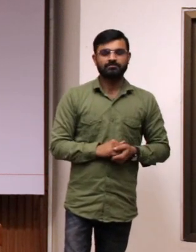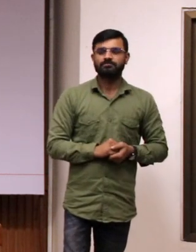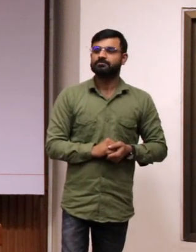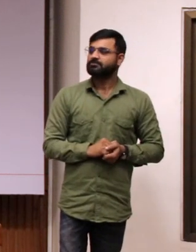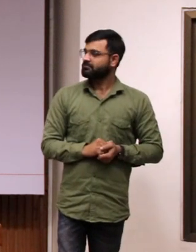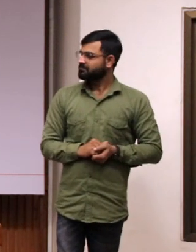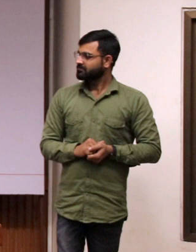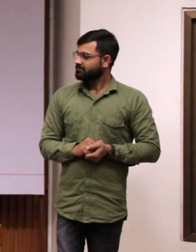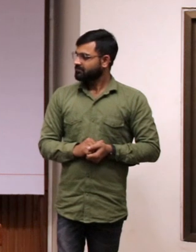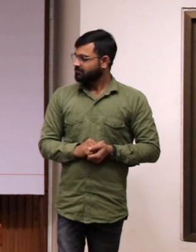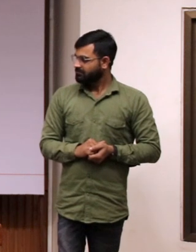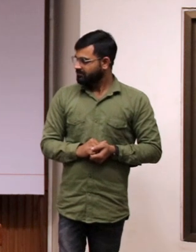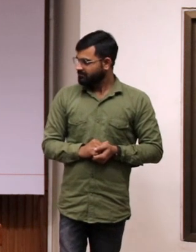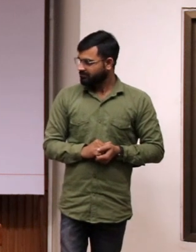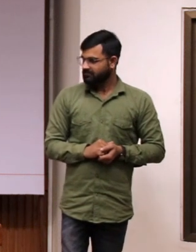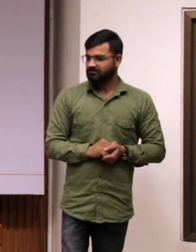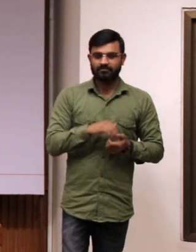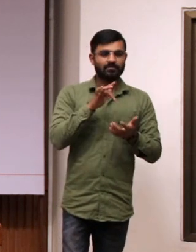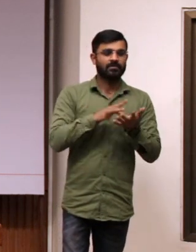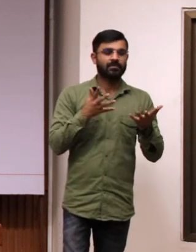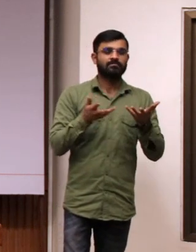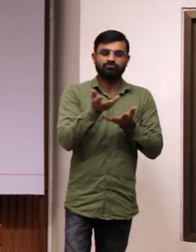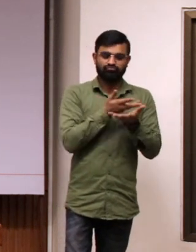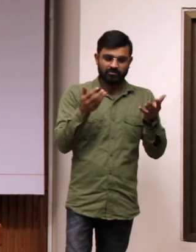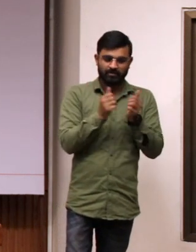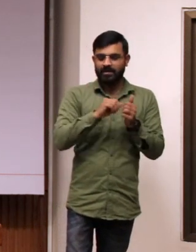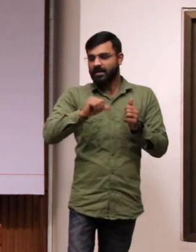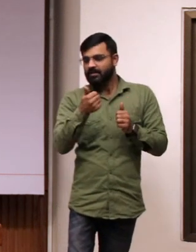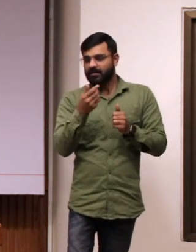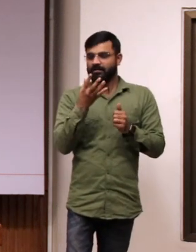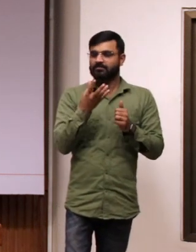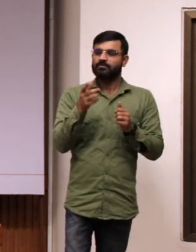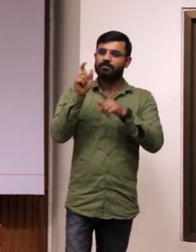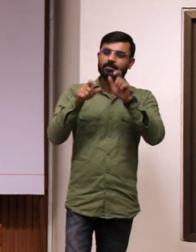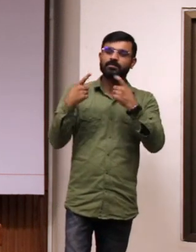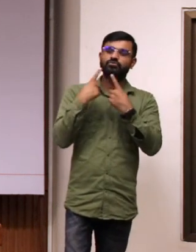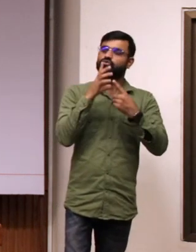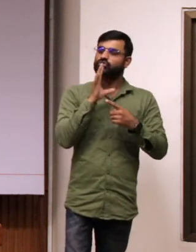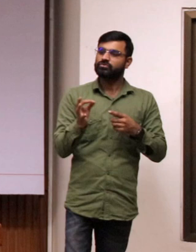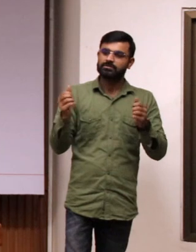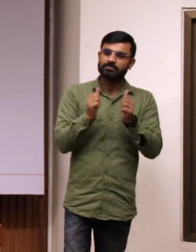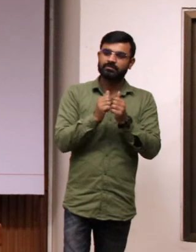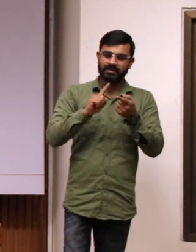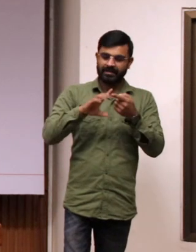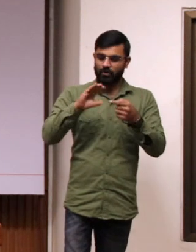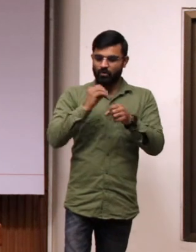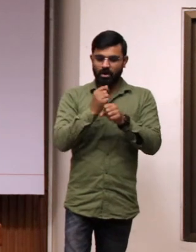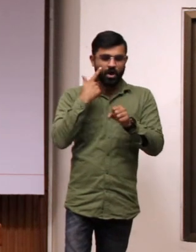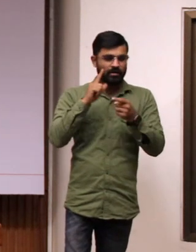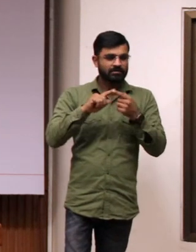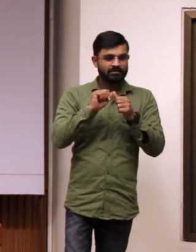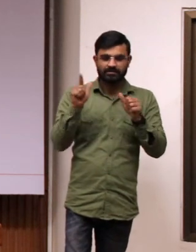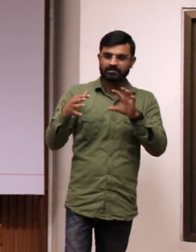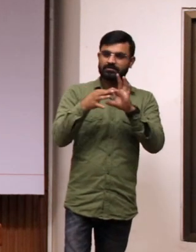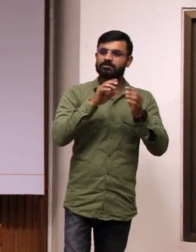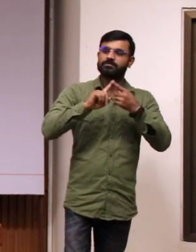so, and this is when, and when we discuss with you and other conservation, we say that actually it should be ecological restoration, not